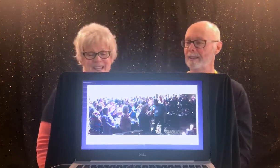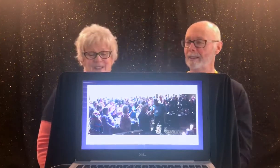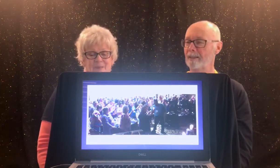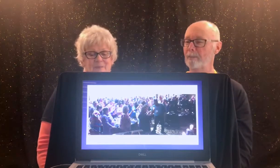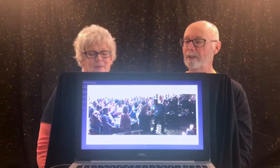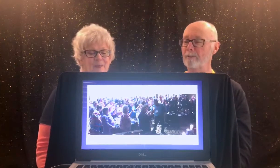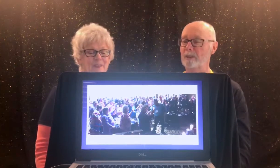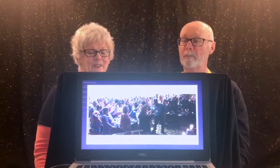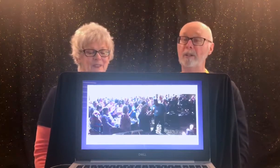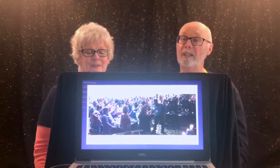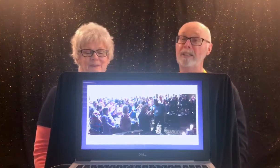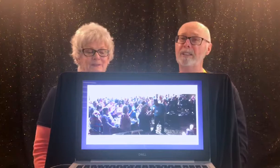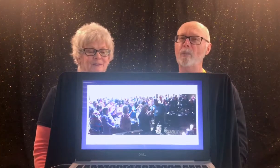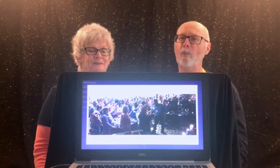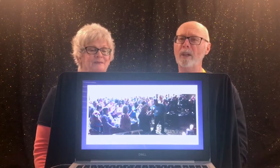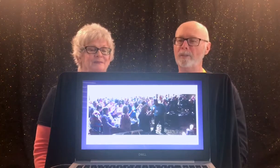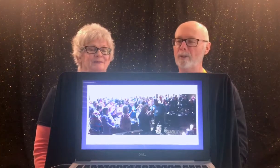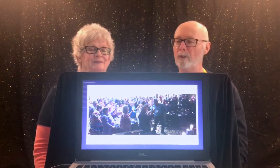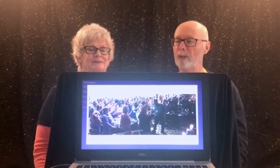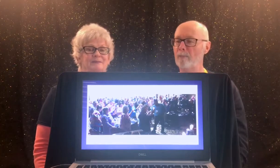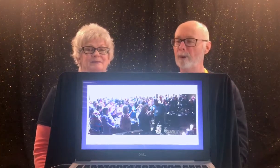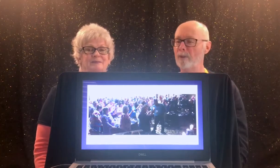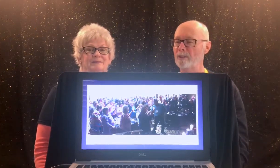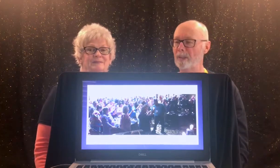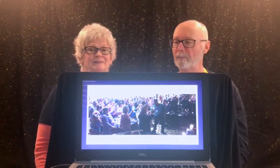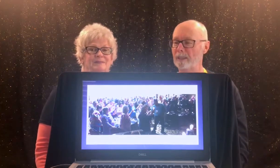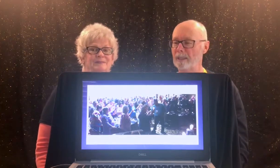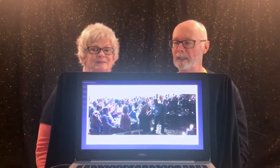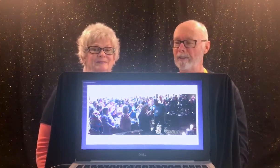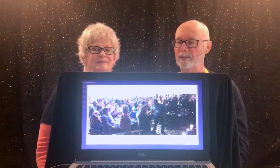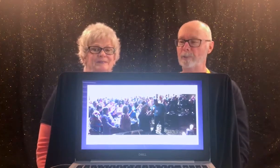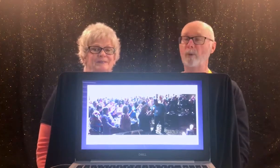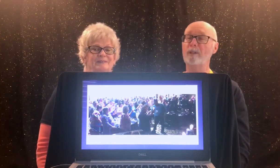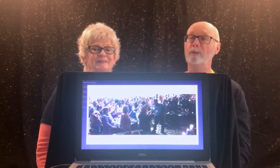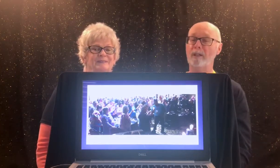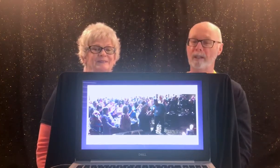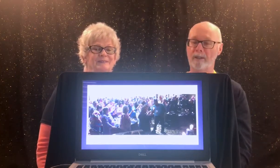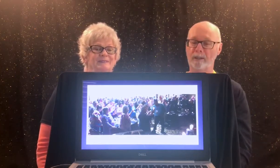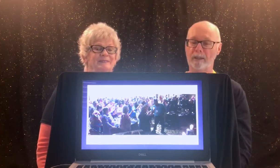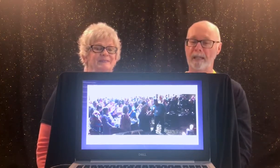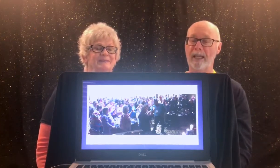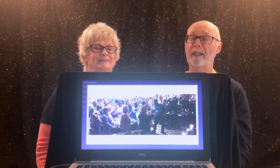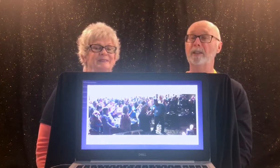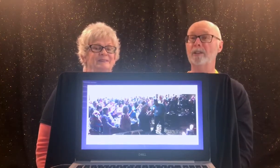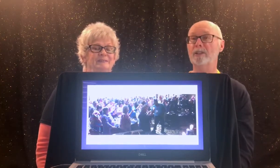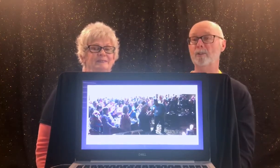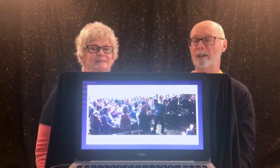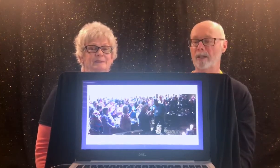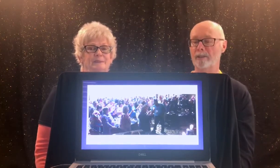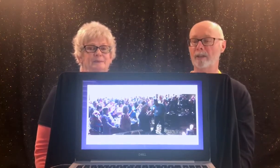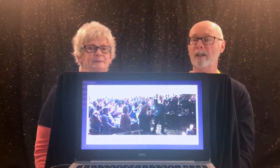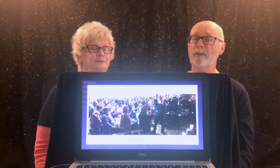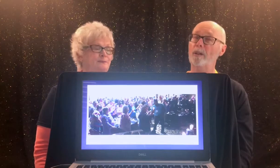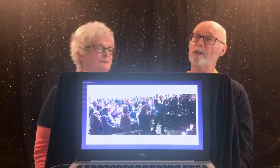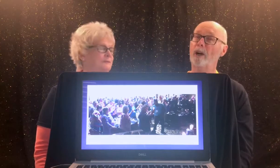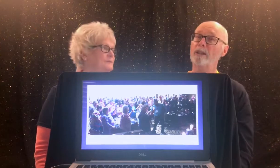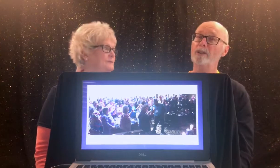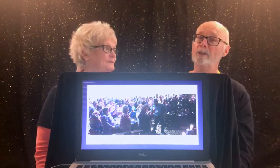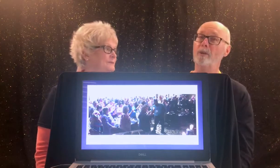yeah. The bereavement community is a wonderful bonus family that supports one another and encourages one another through the darkest